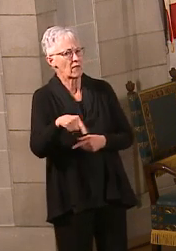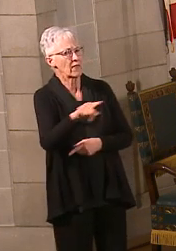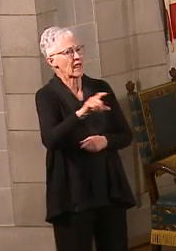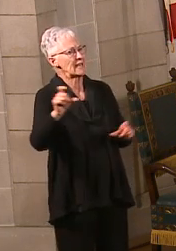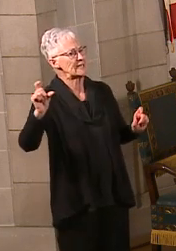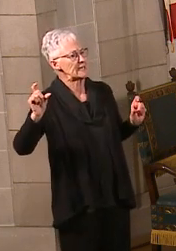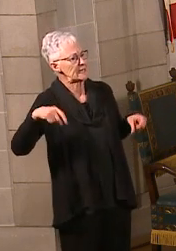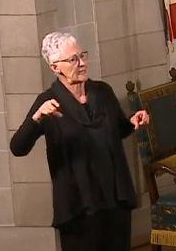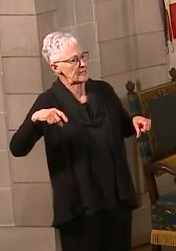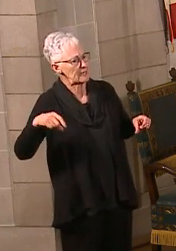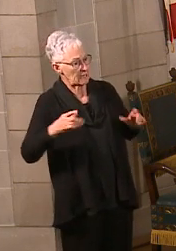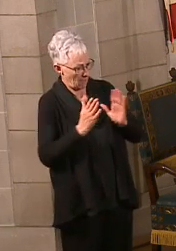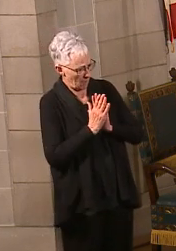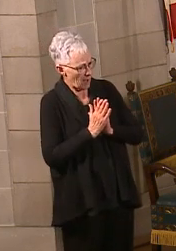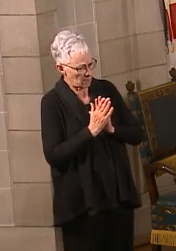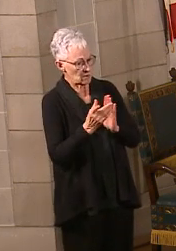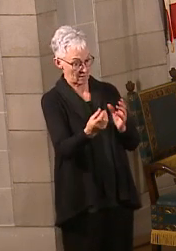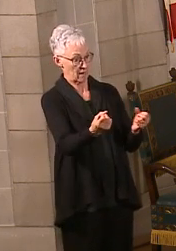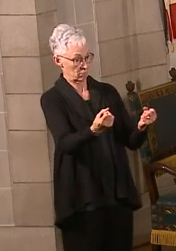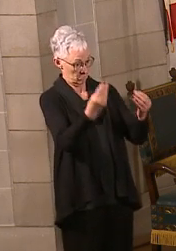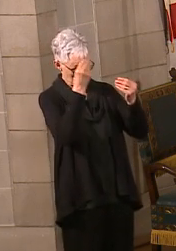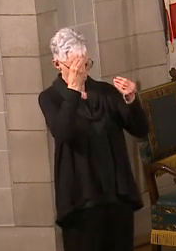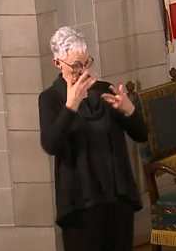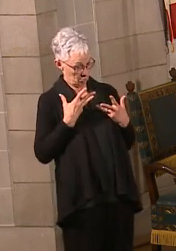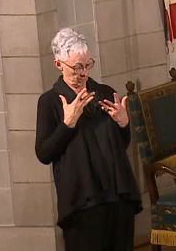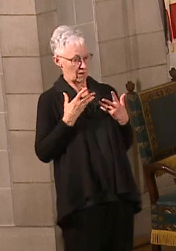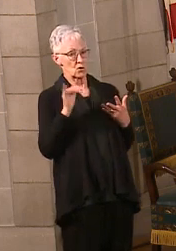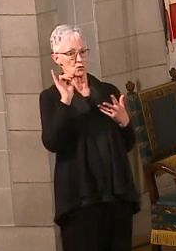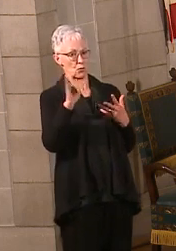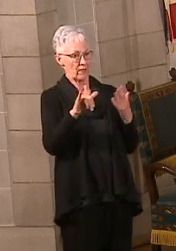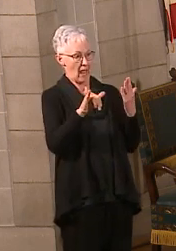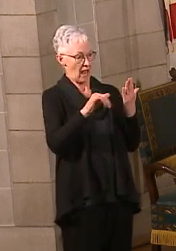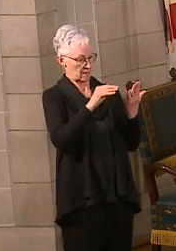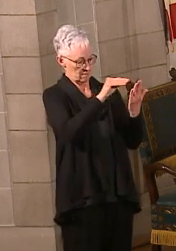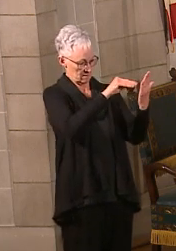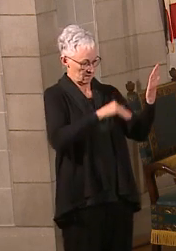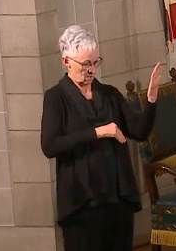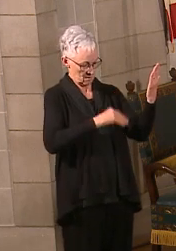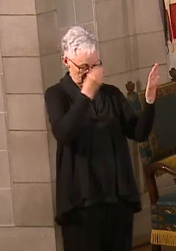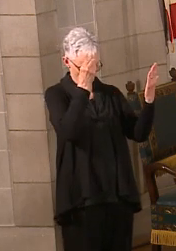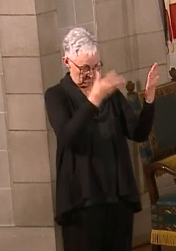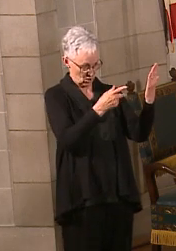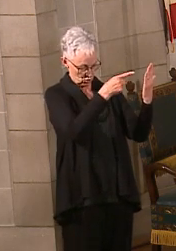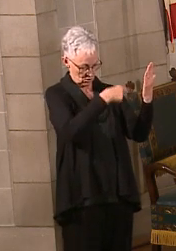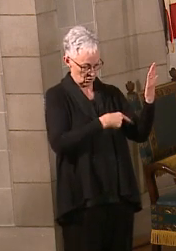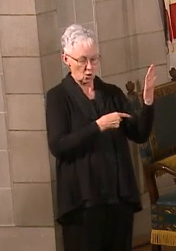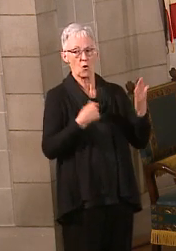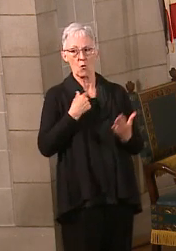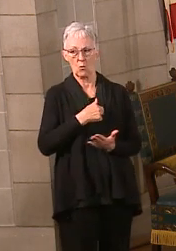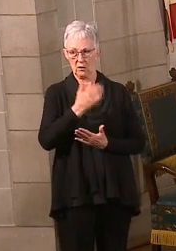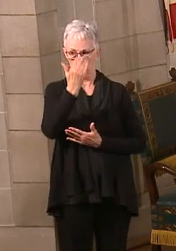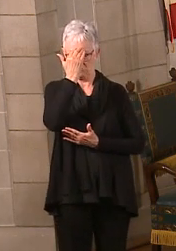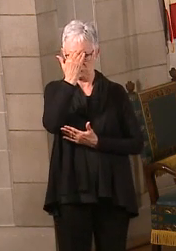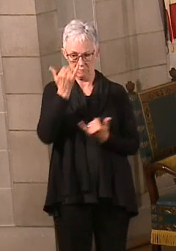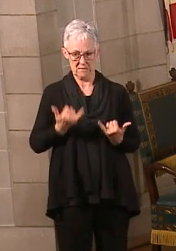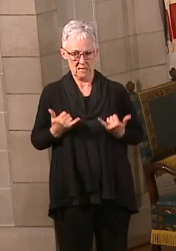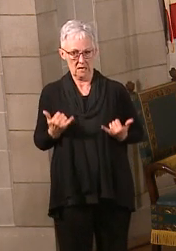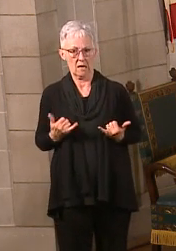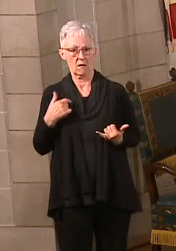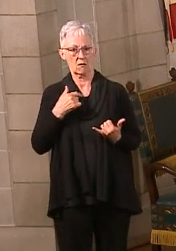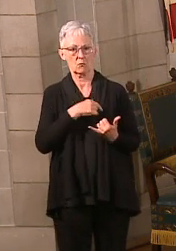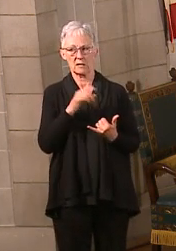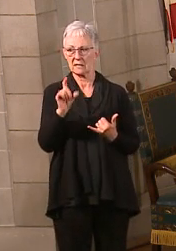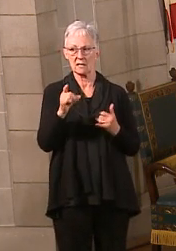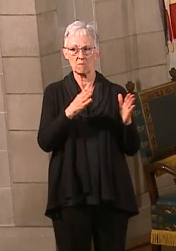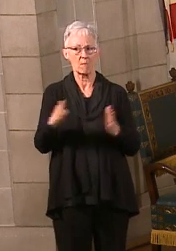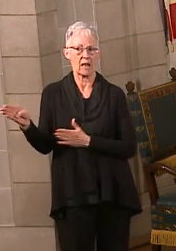departments a request for getting that information back in. So we're using that response to be able to inform our purchases of PPE